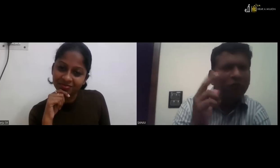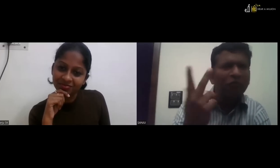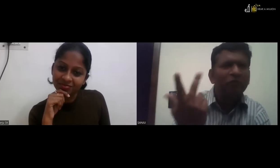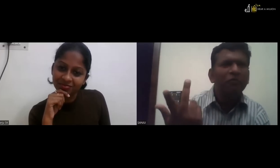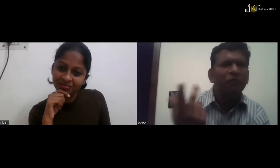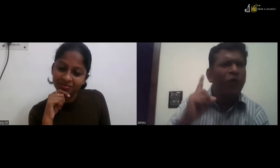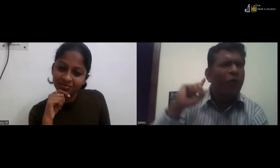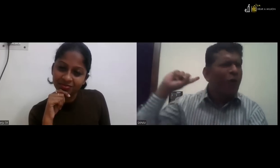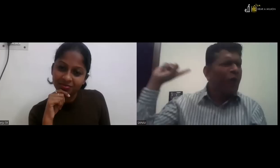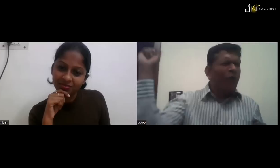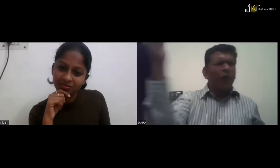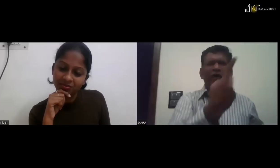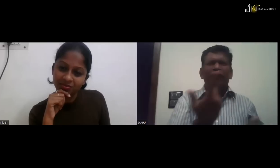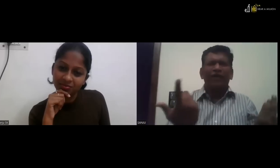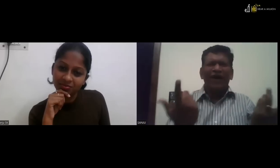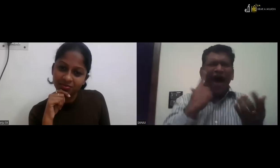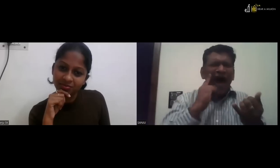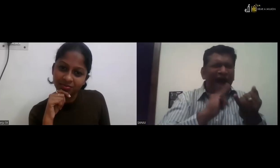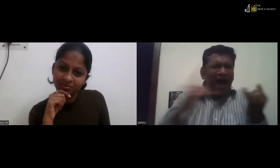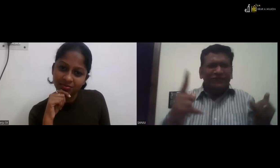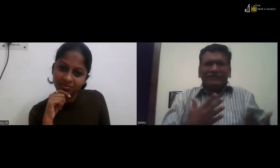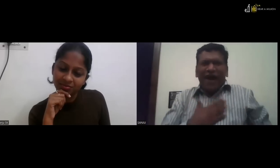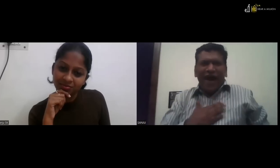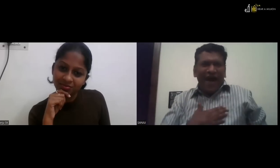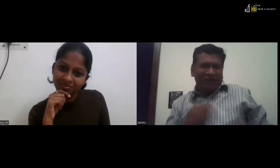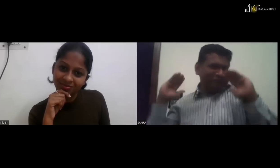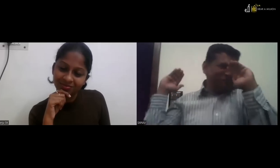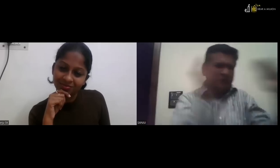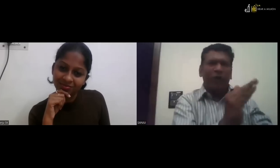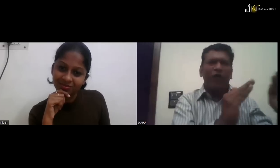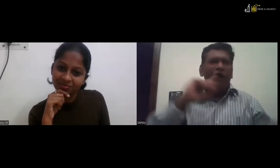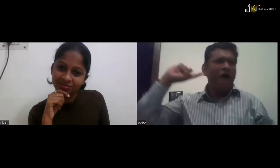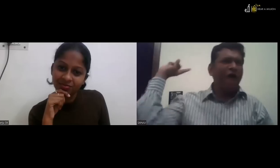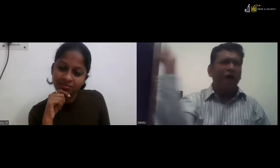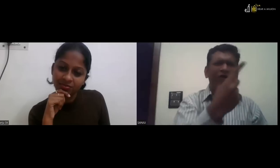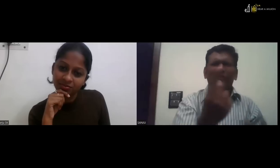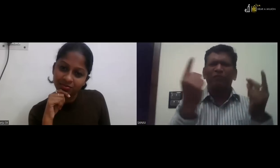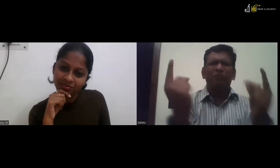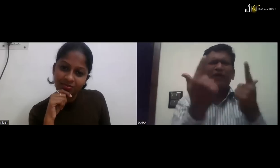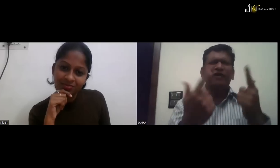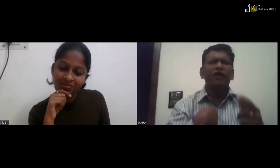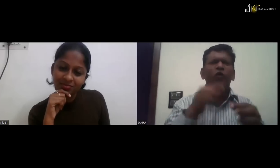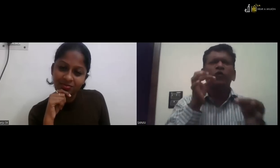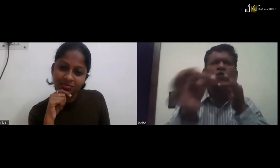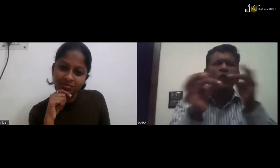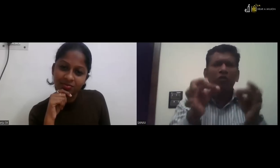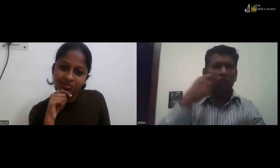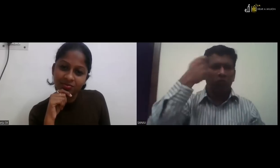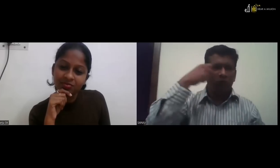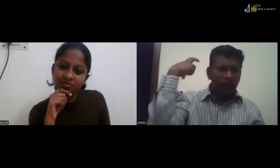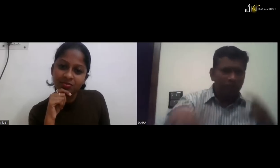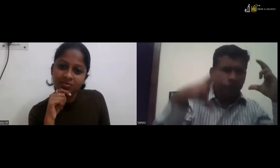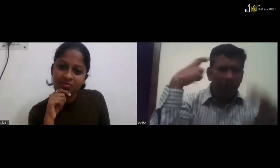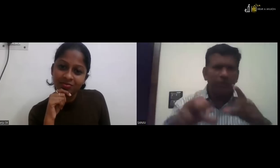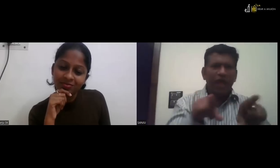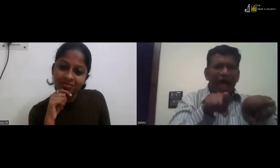So I was a bit confused that whether I like ISL or ASL. Like my whole hearted wanted